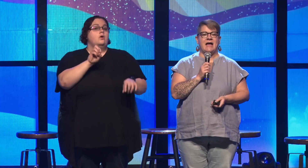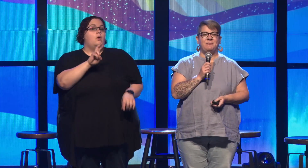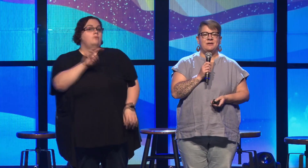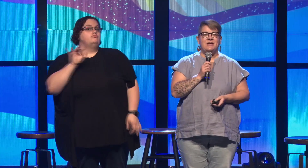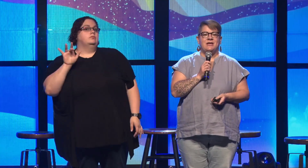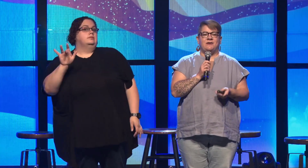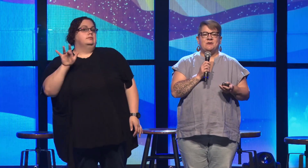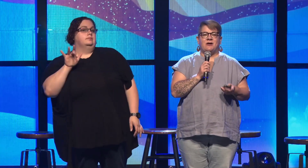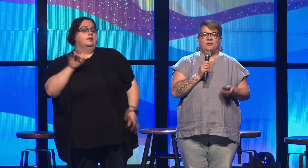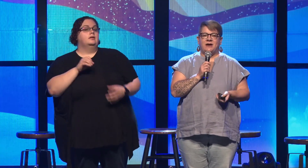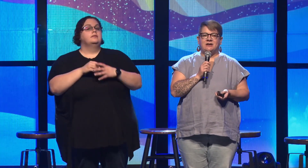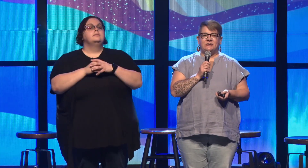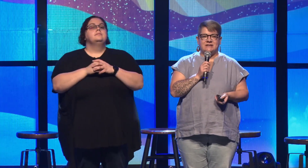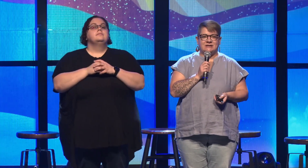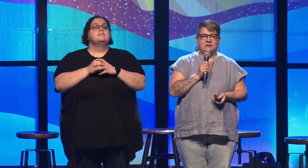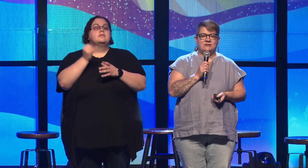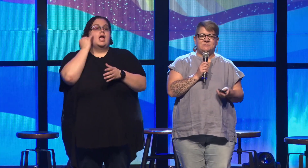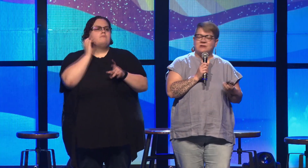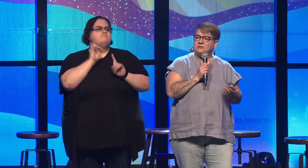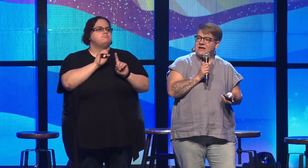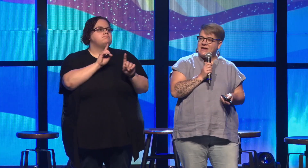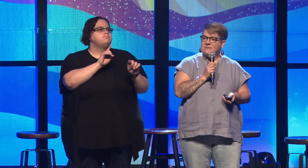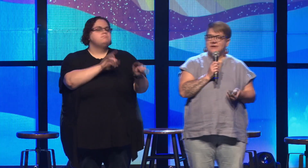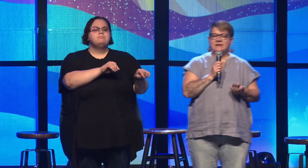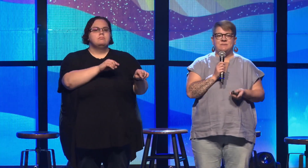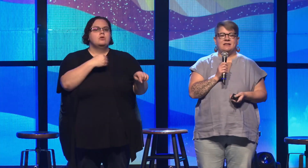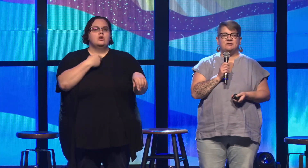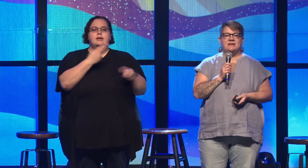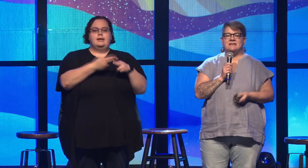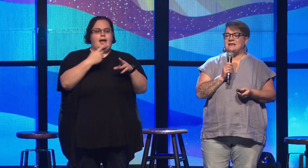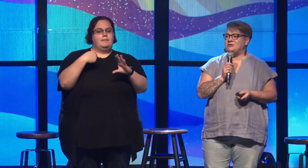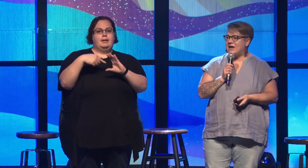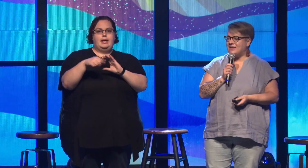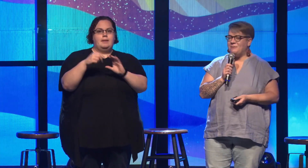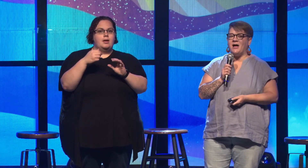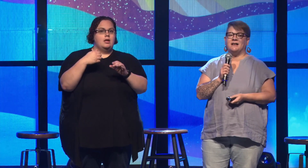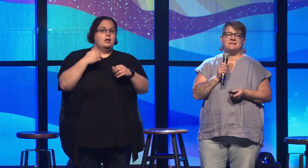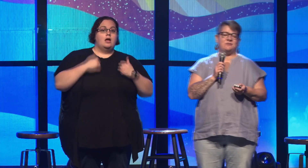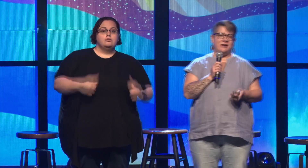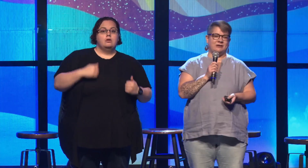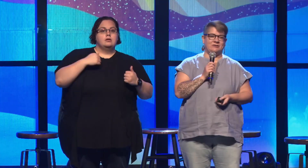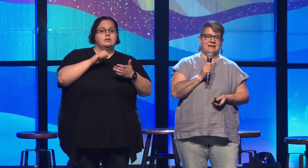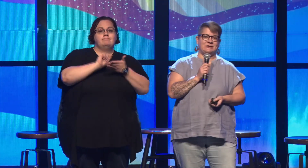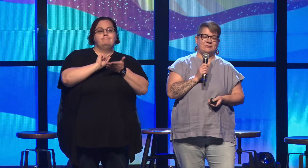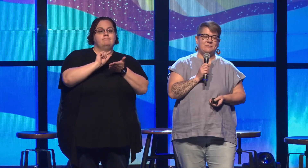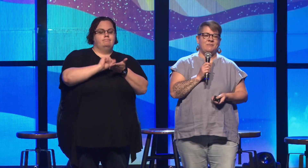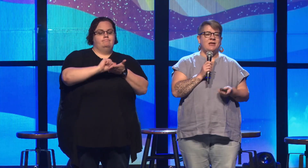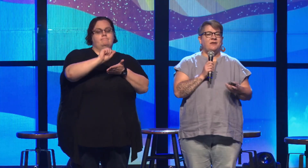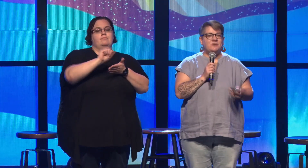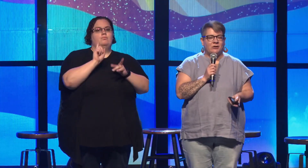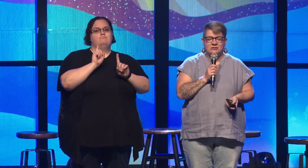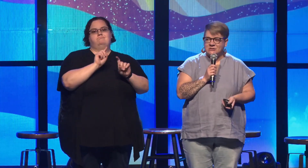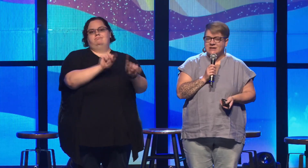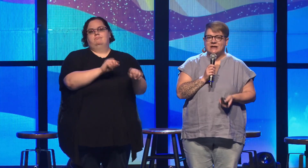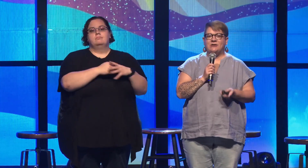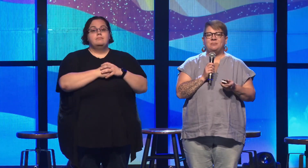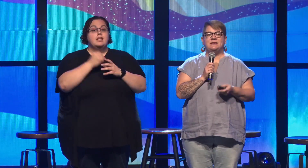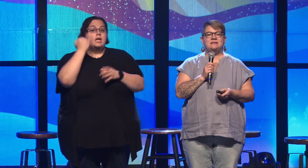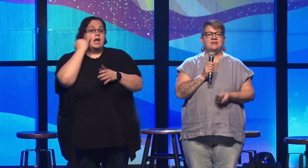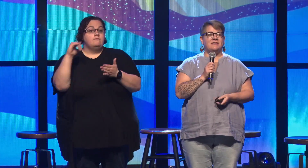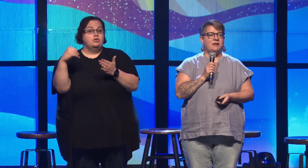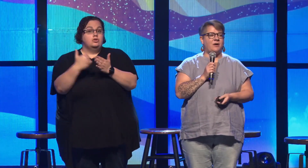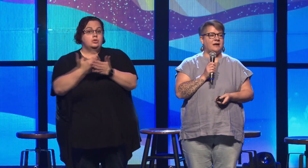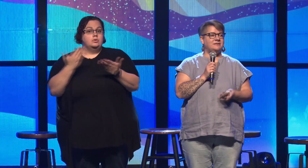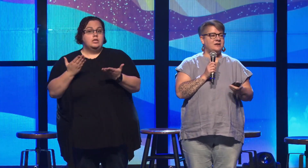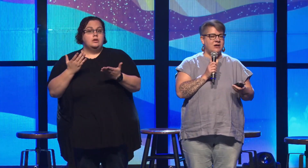you're in the app. If you are a regular attender, just put your name and email address and check that box, regular attender. If you are new here,